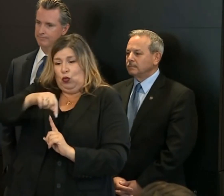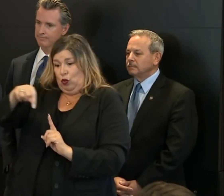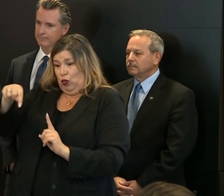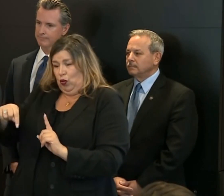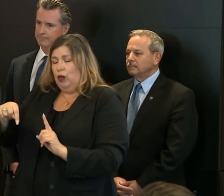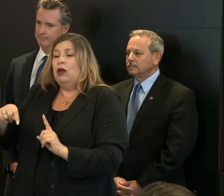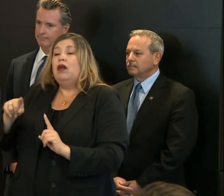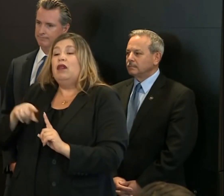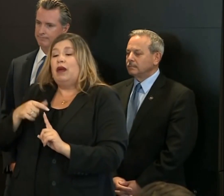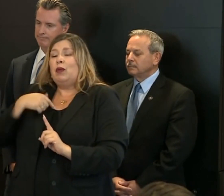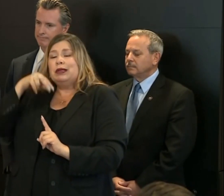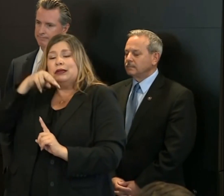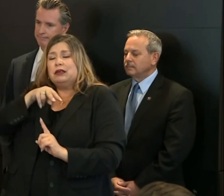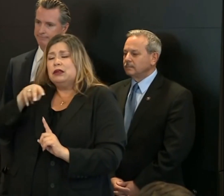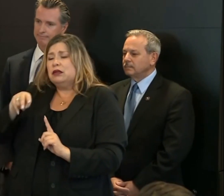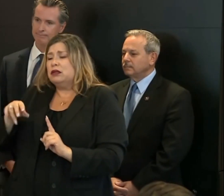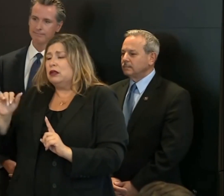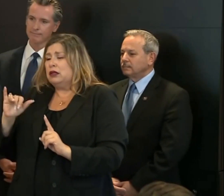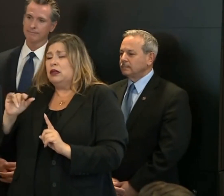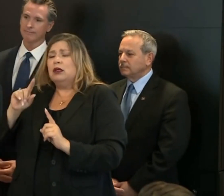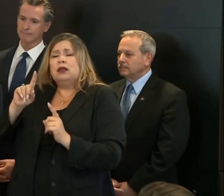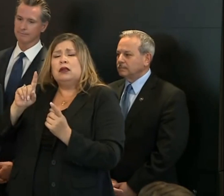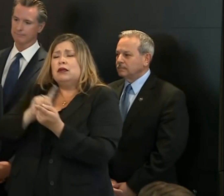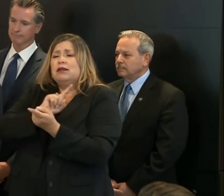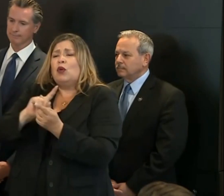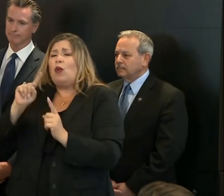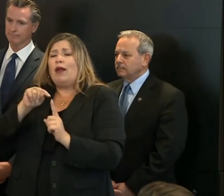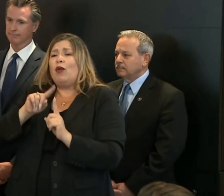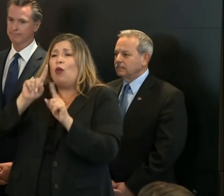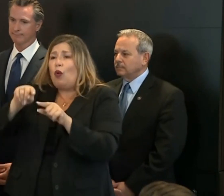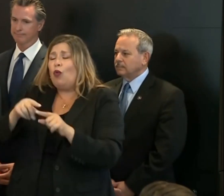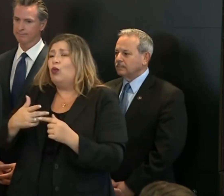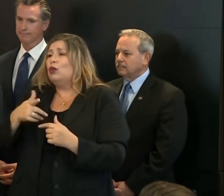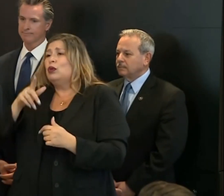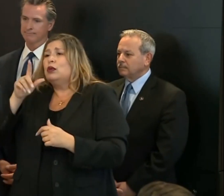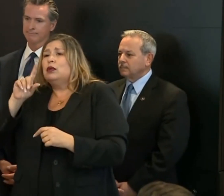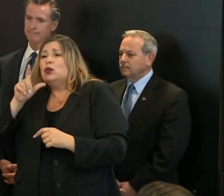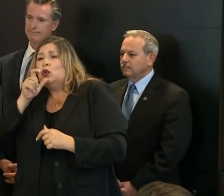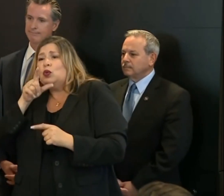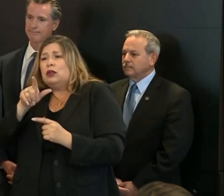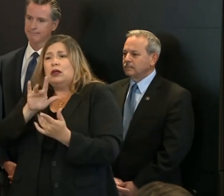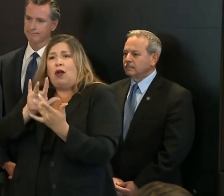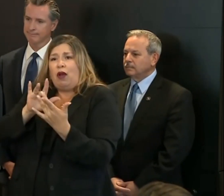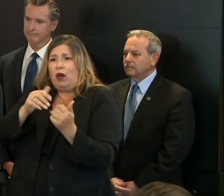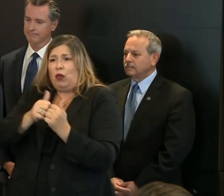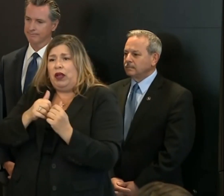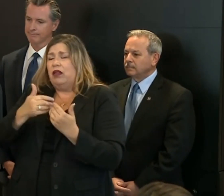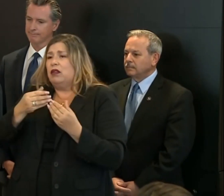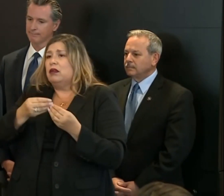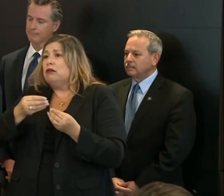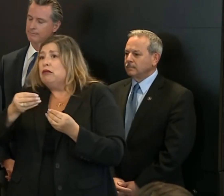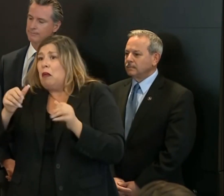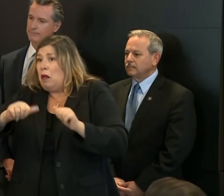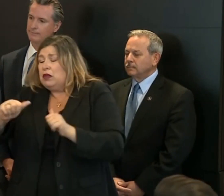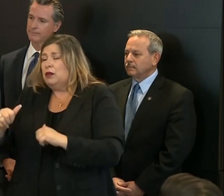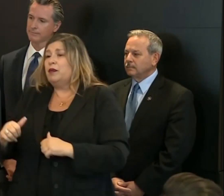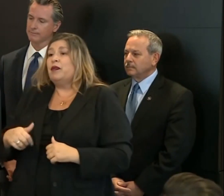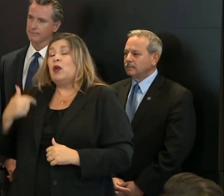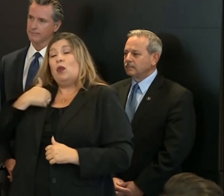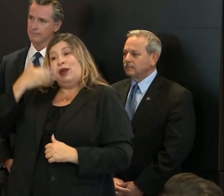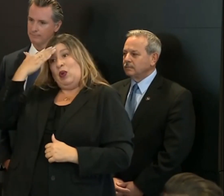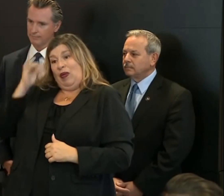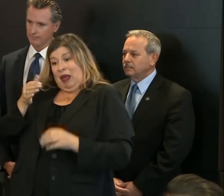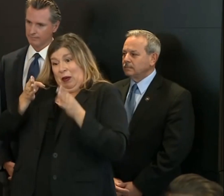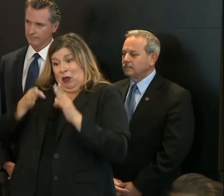step, we look at where they've had, where they've been, and who they might have been in direct communication with. We also know, because this person was admitted